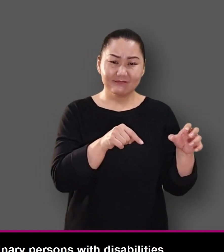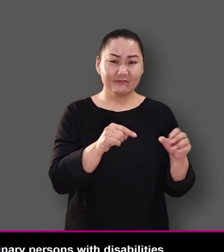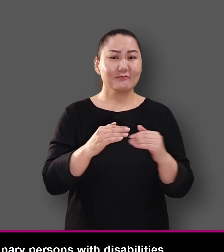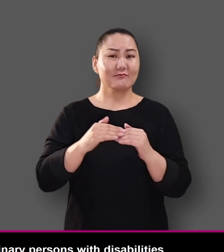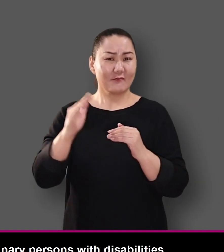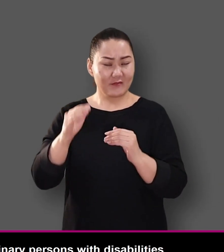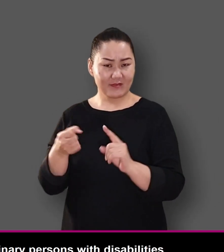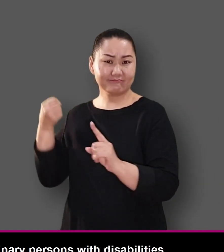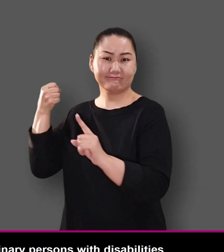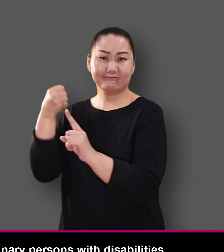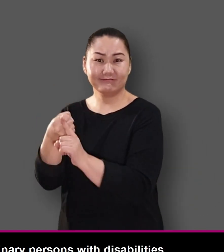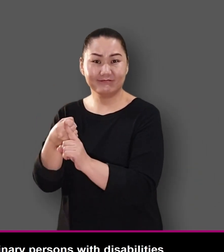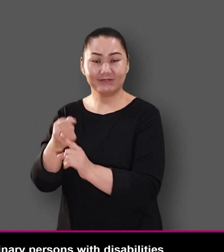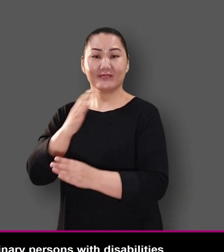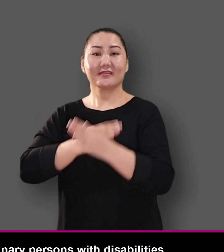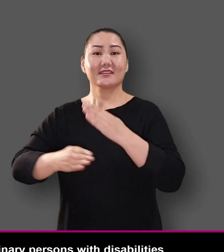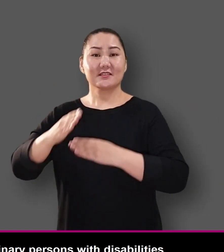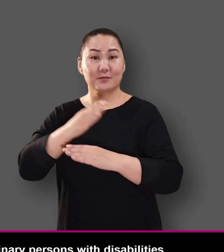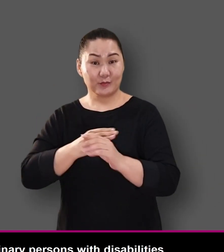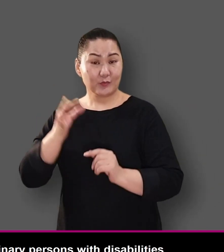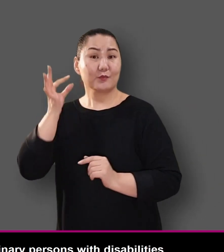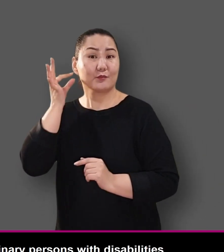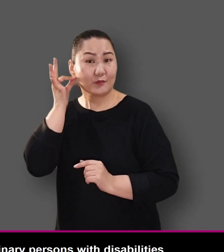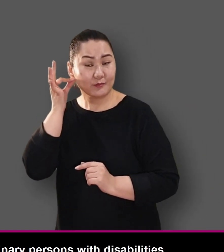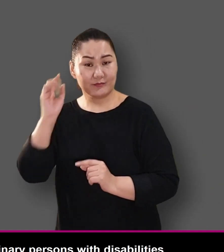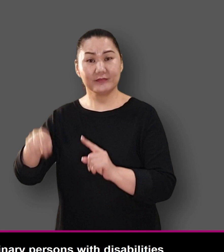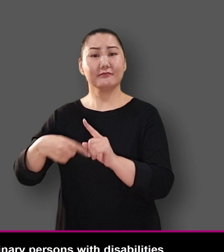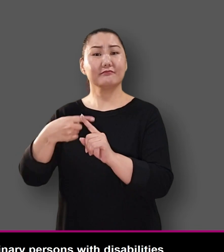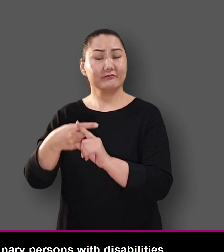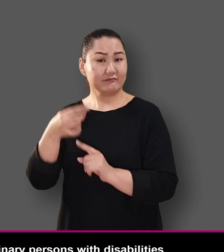Women, girls, and non-binary persons with disabilities